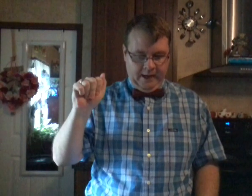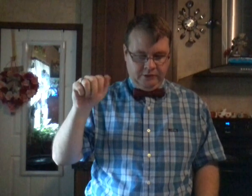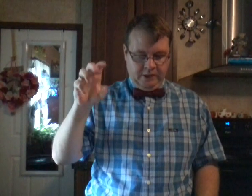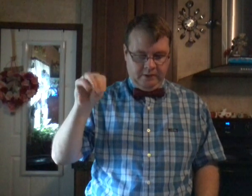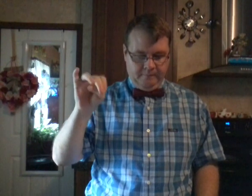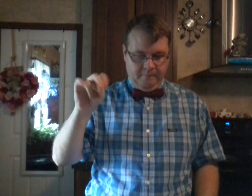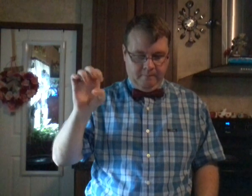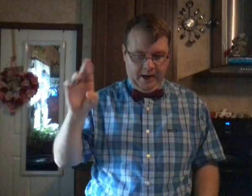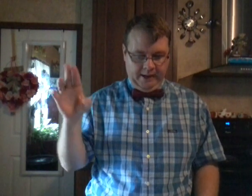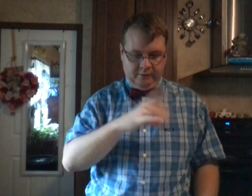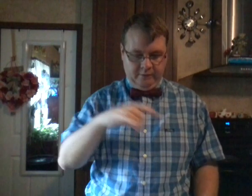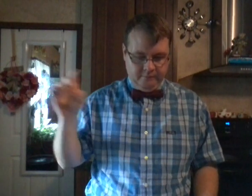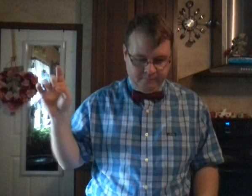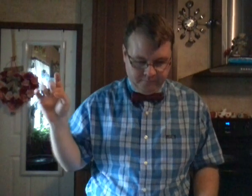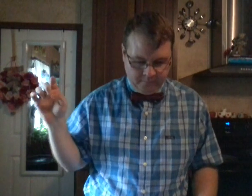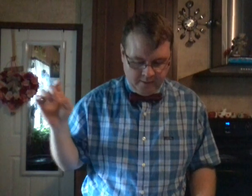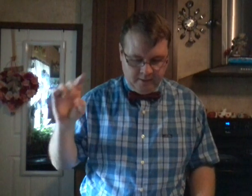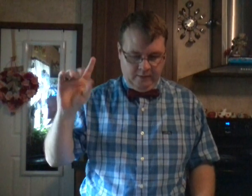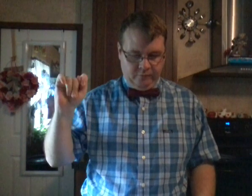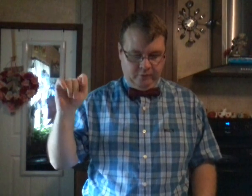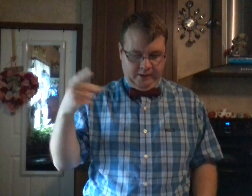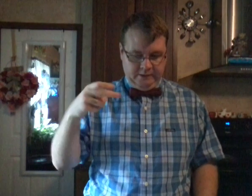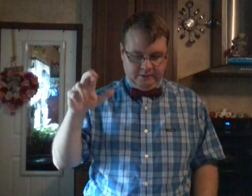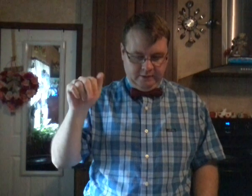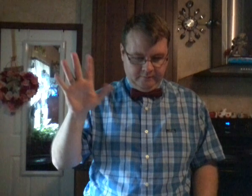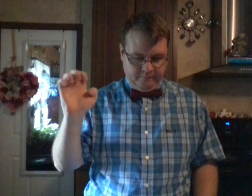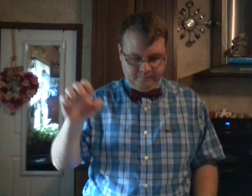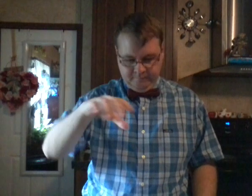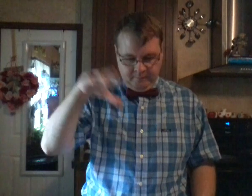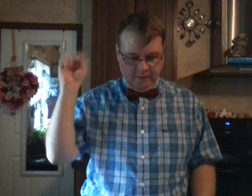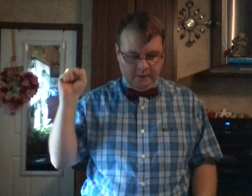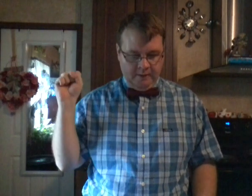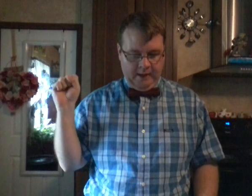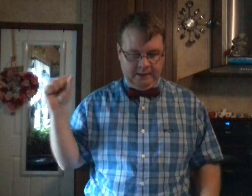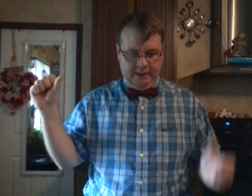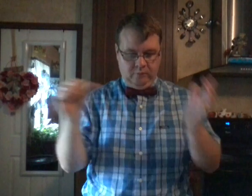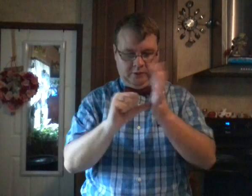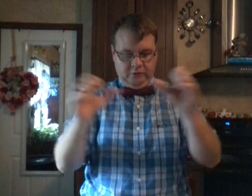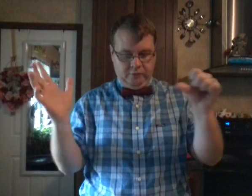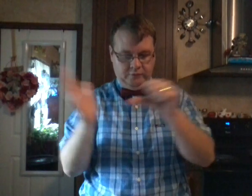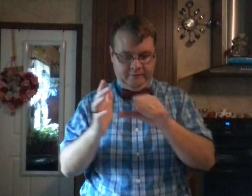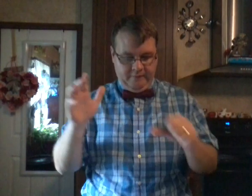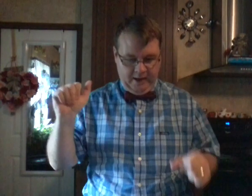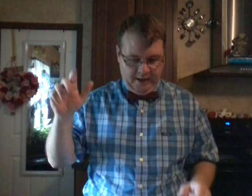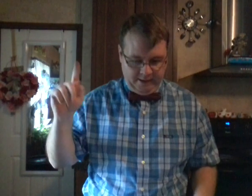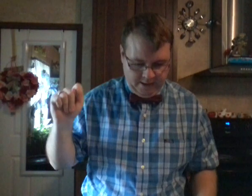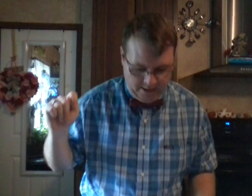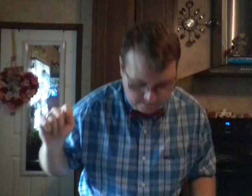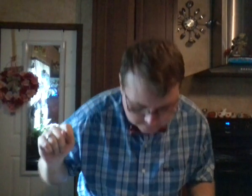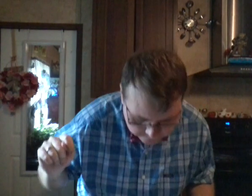Asia, Minor, and Thrace. And he was crucified at